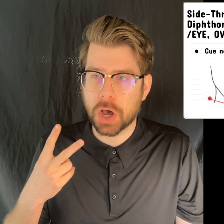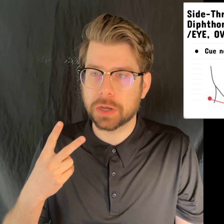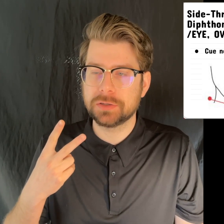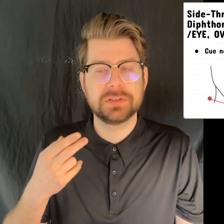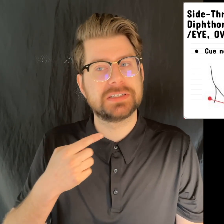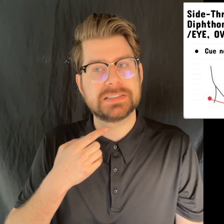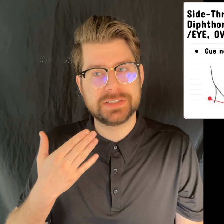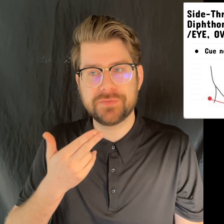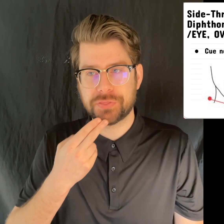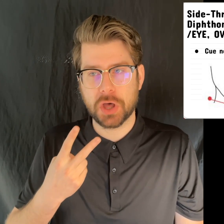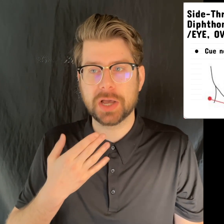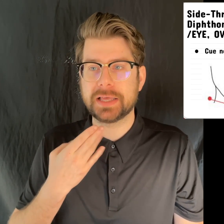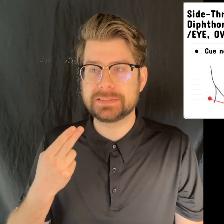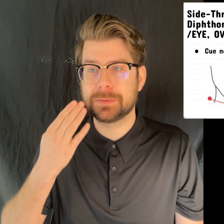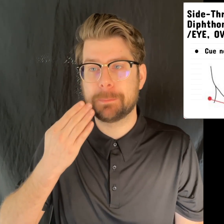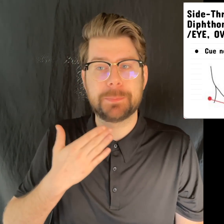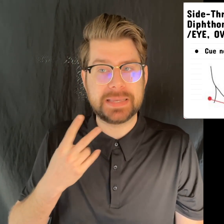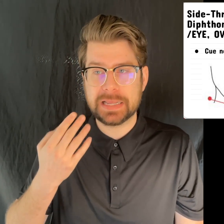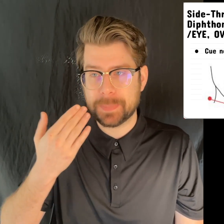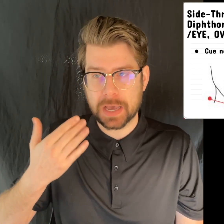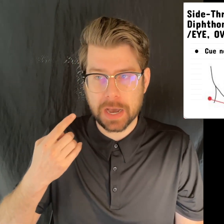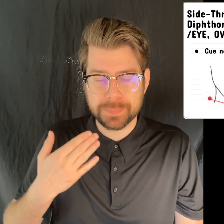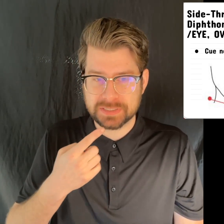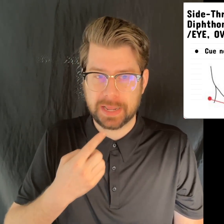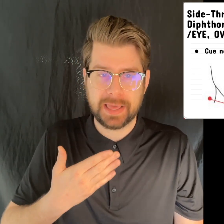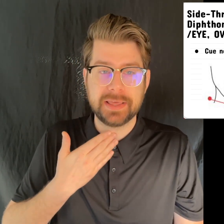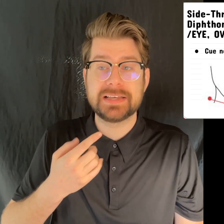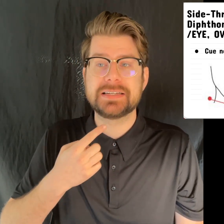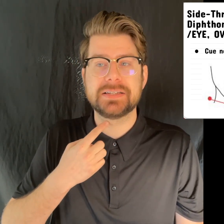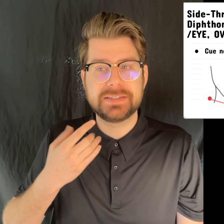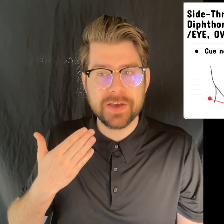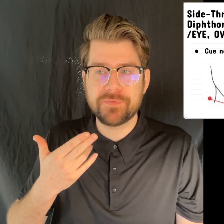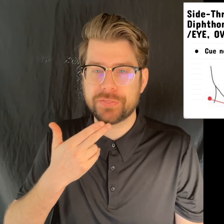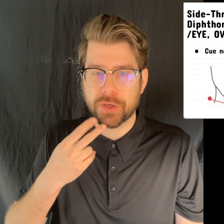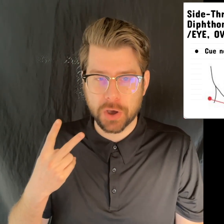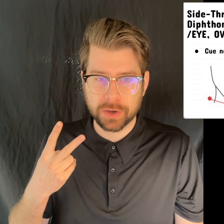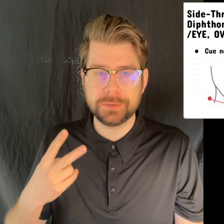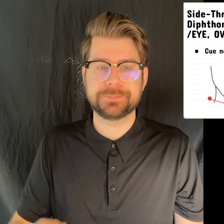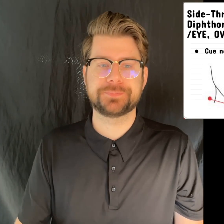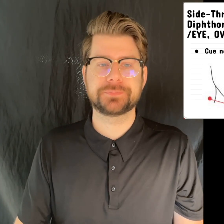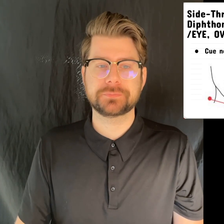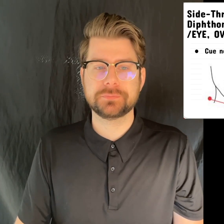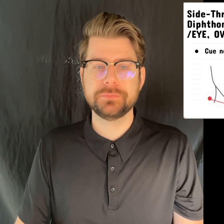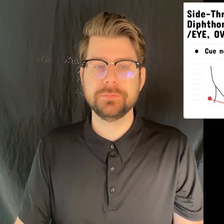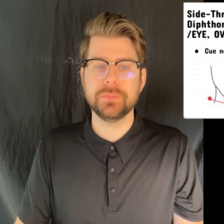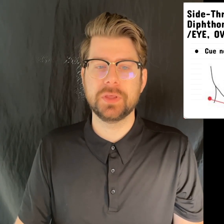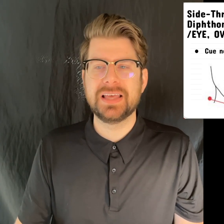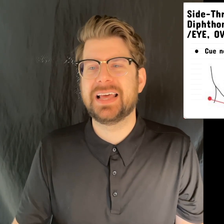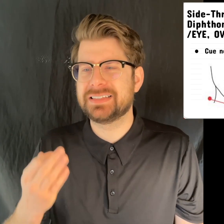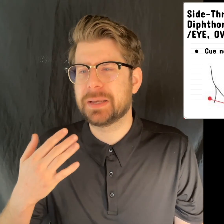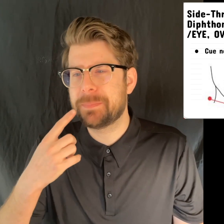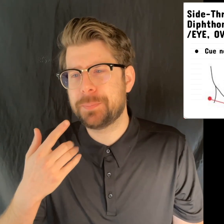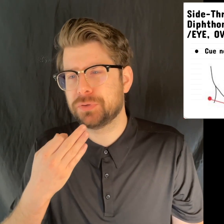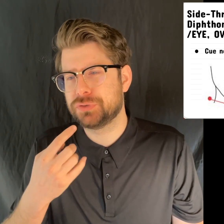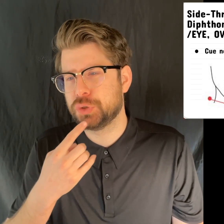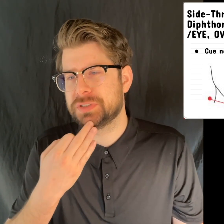diphthong, diphthong is beating me up today, diphthong, and some people do